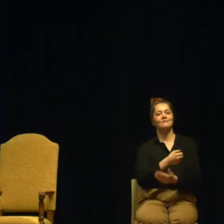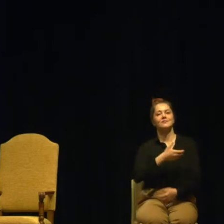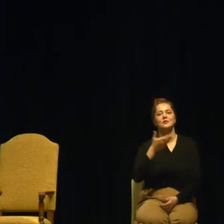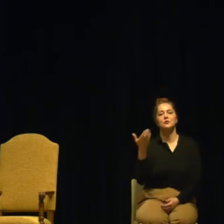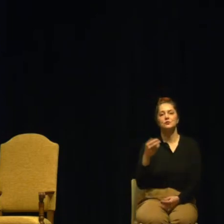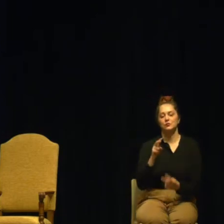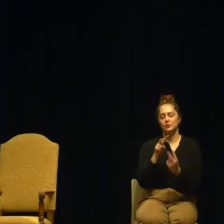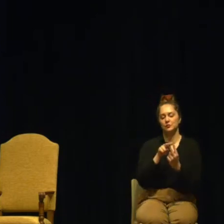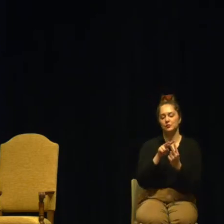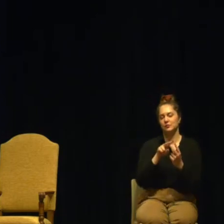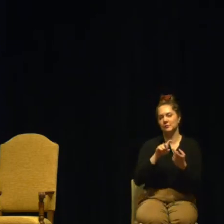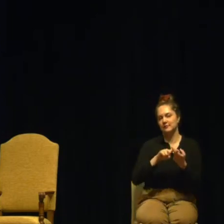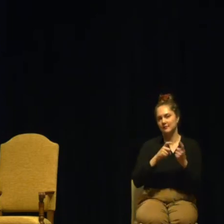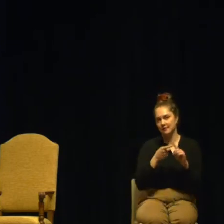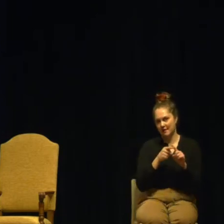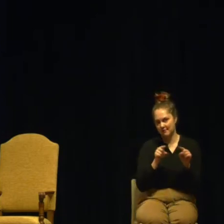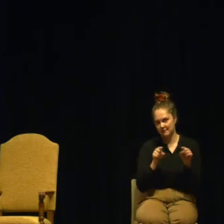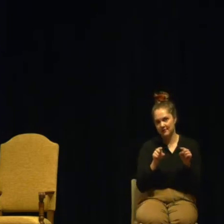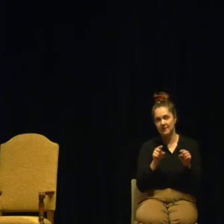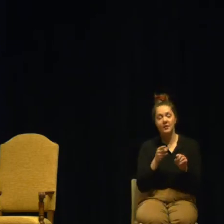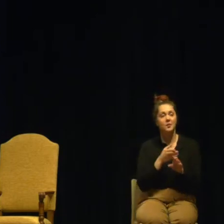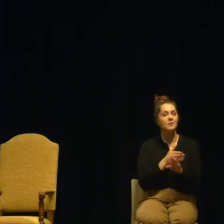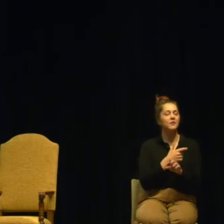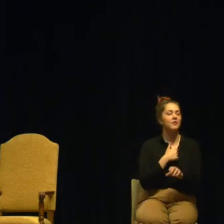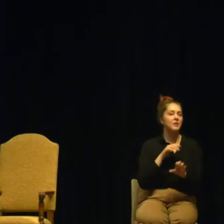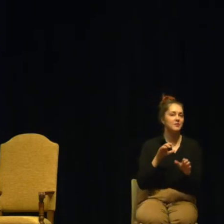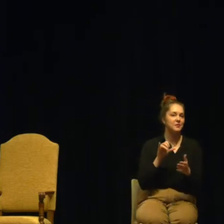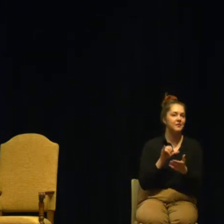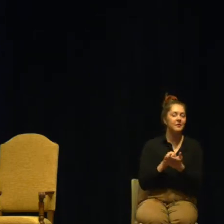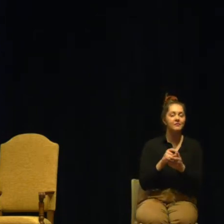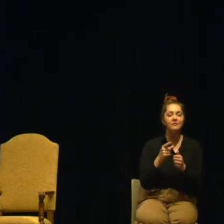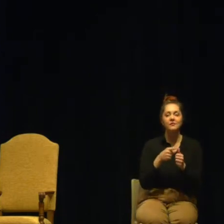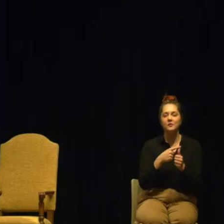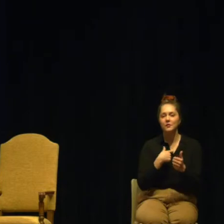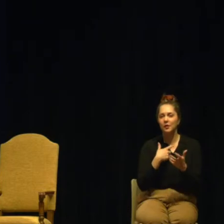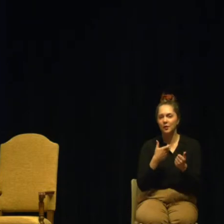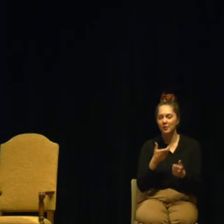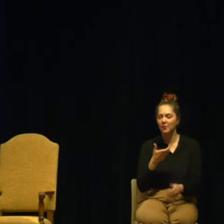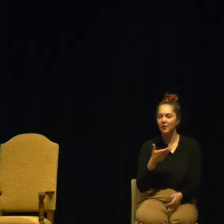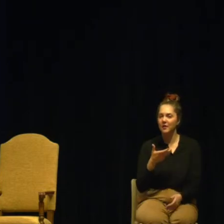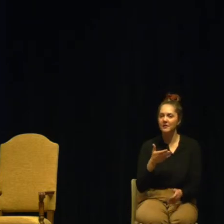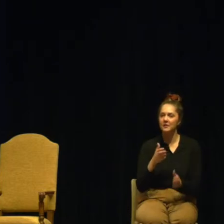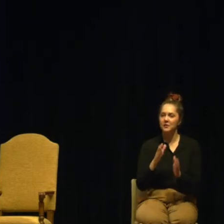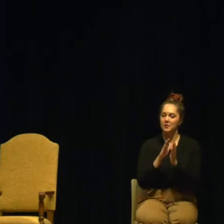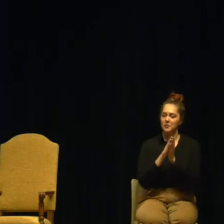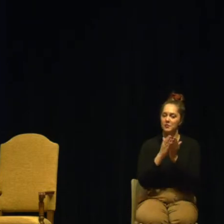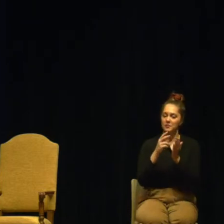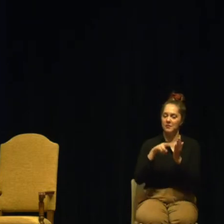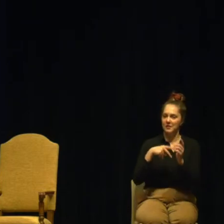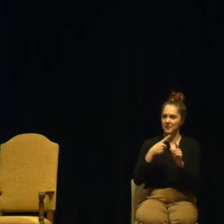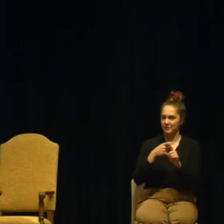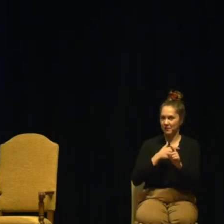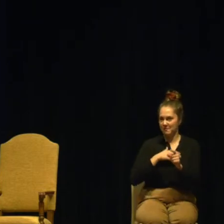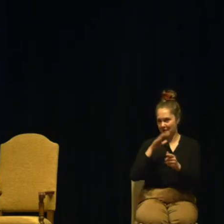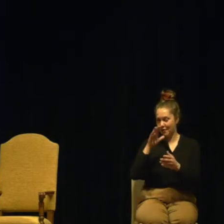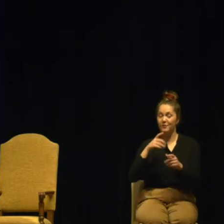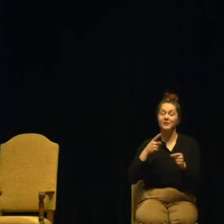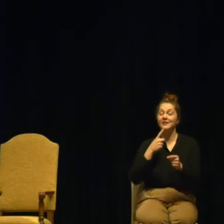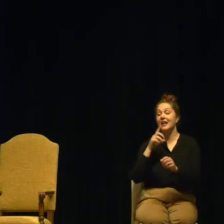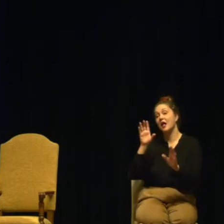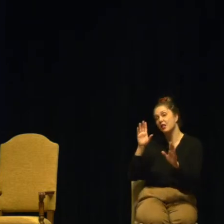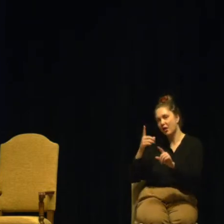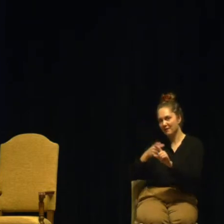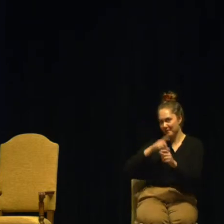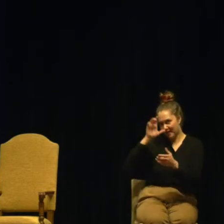two friends. So before I do that, I would like to bring greetings from my husband, the 63rd governor